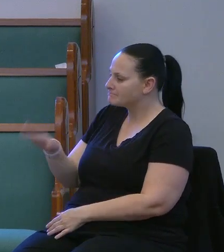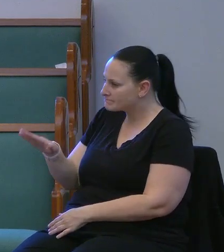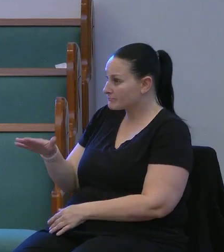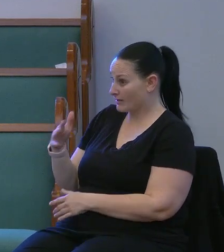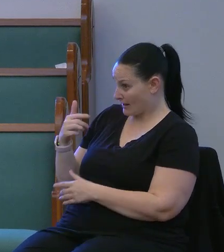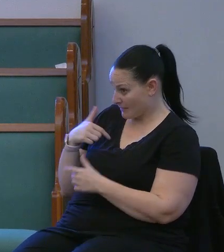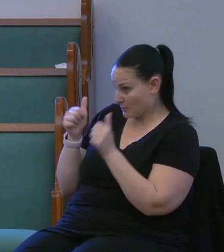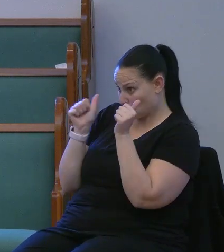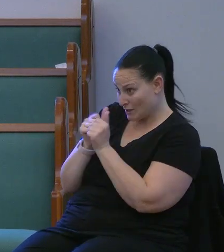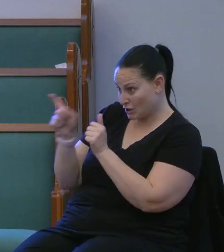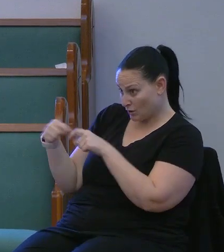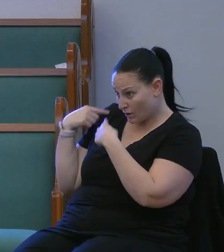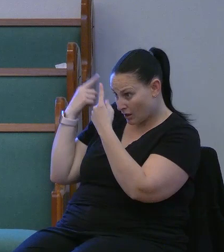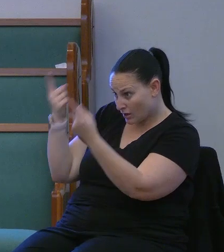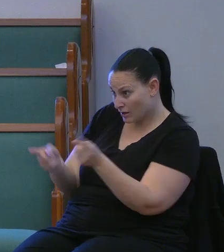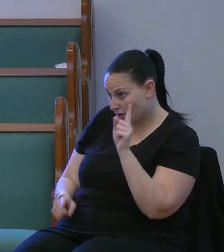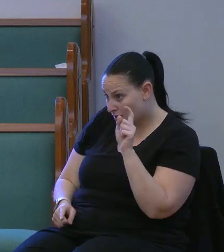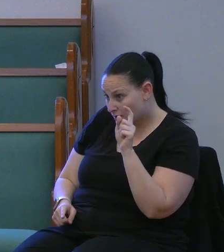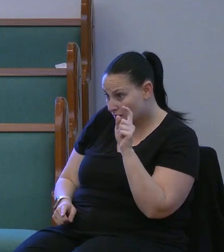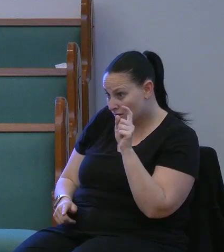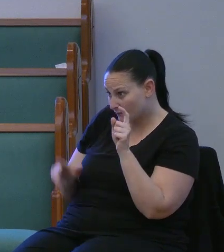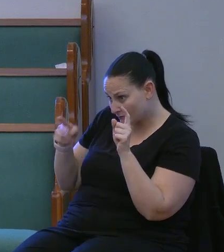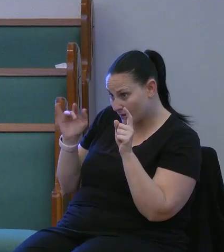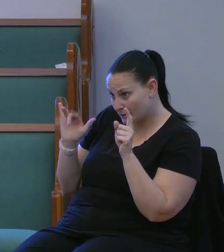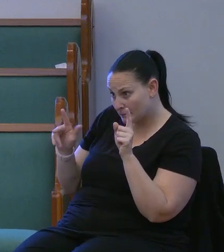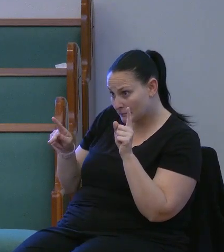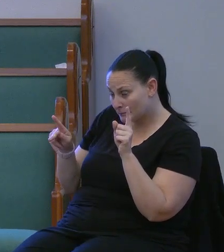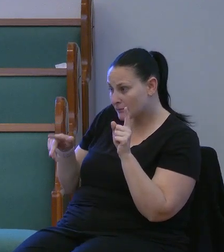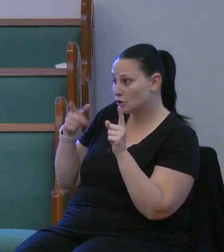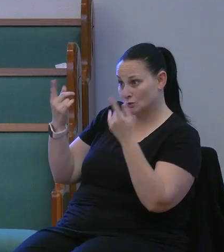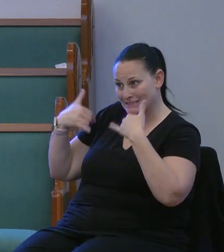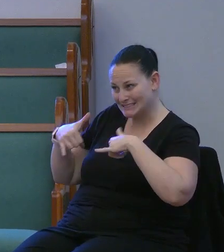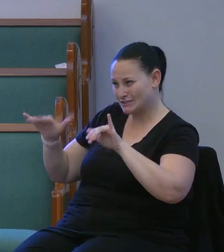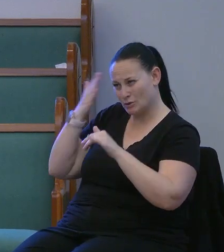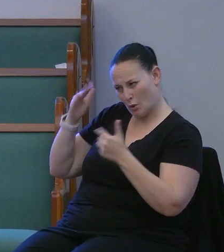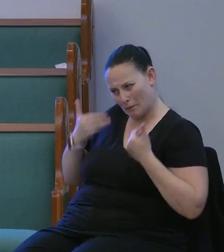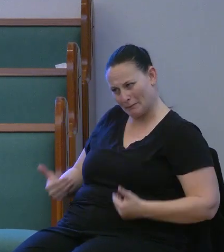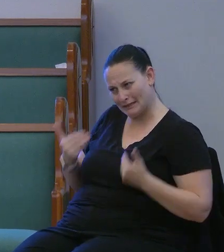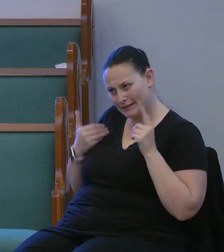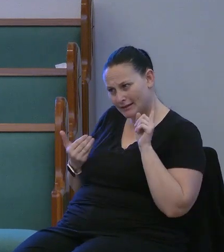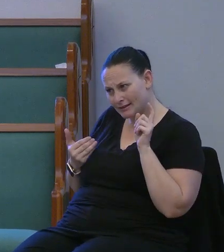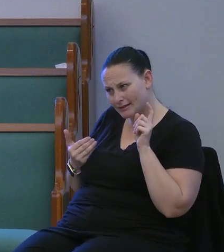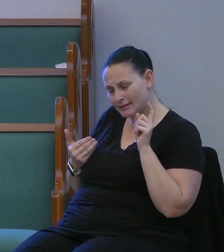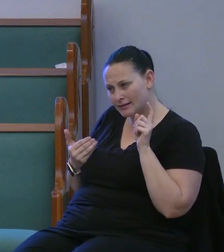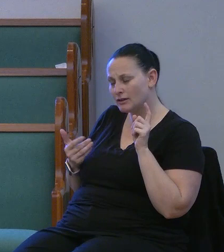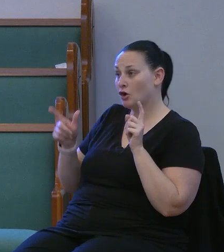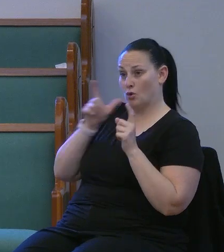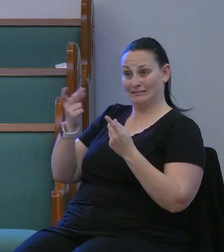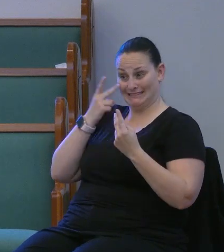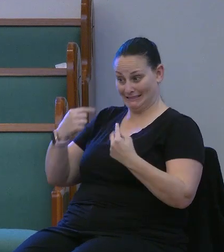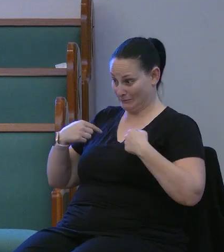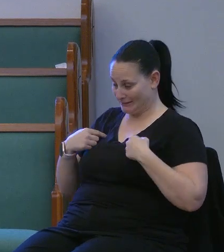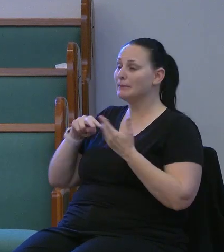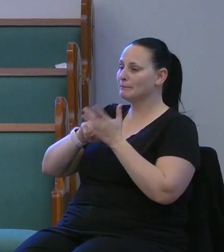Have I been with you all this time, Philip, and you still do not know me? Whoever has seen me has seen